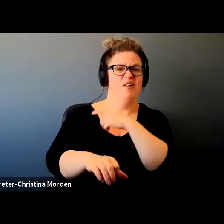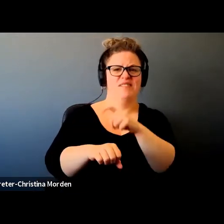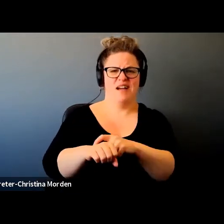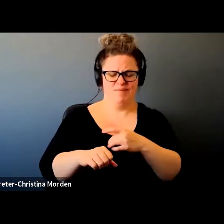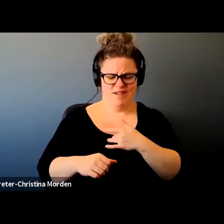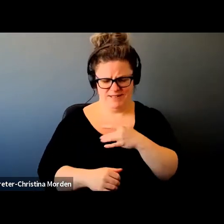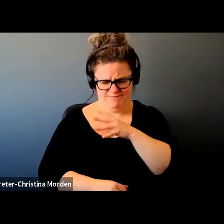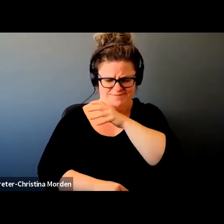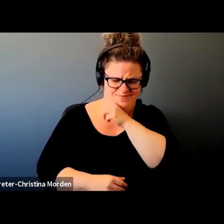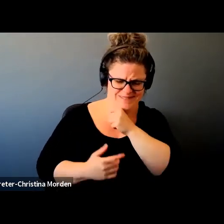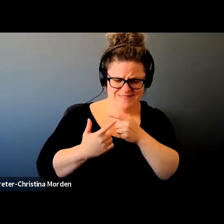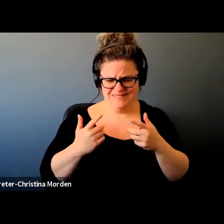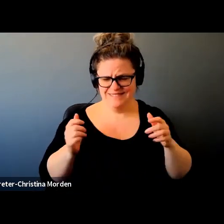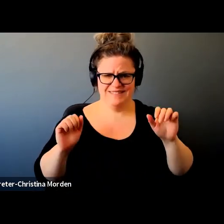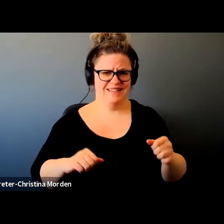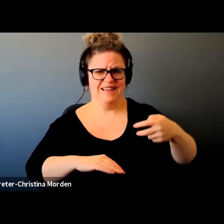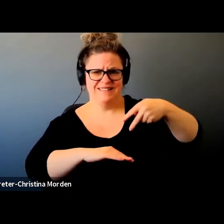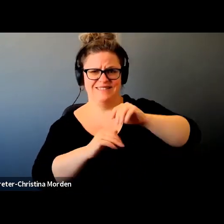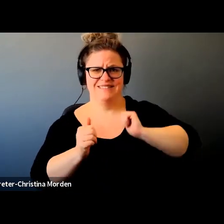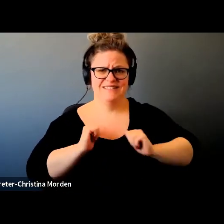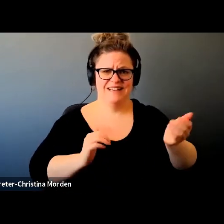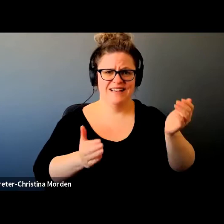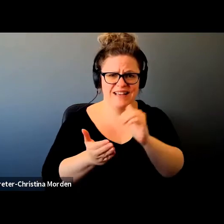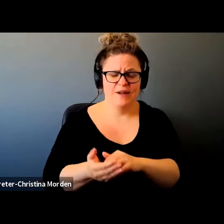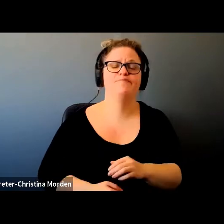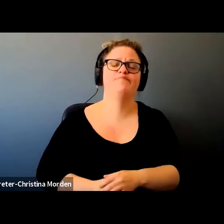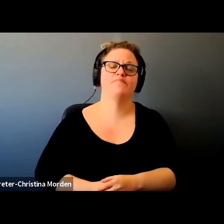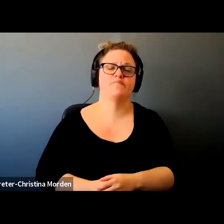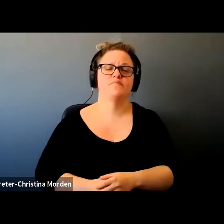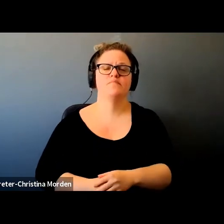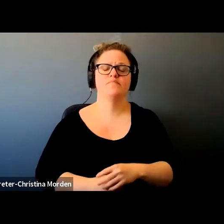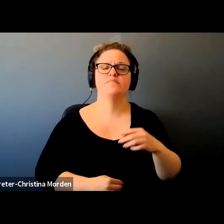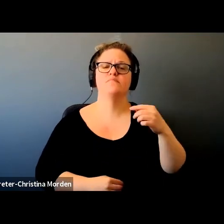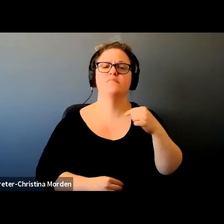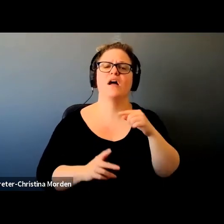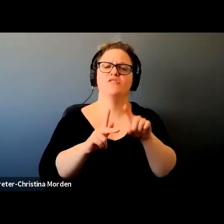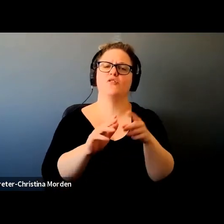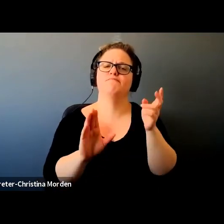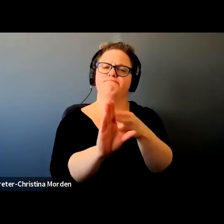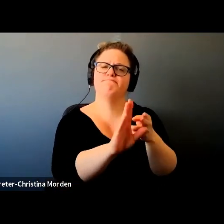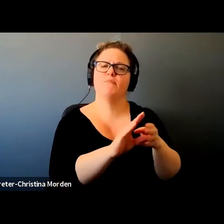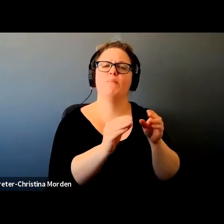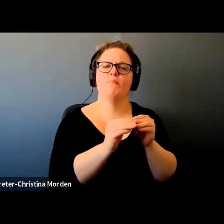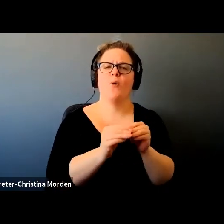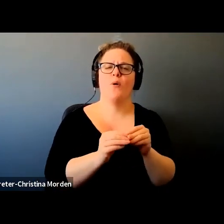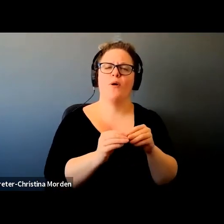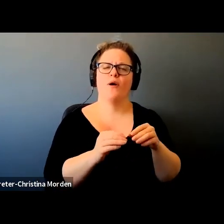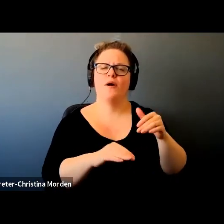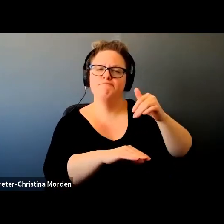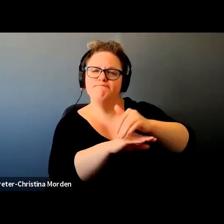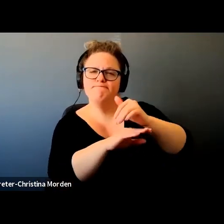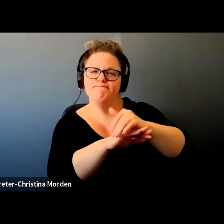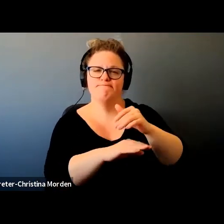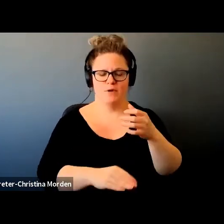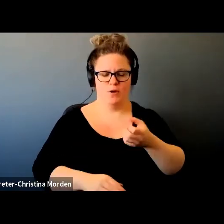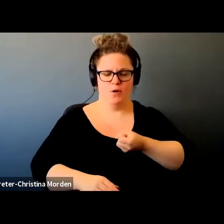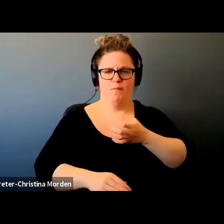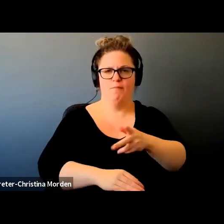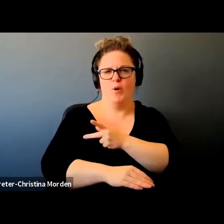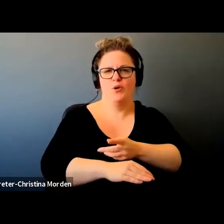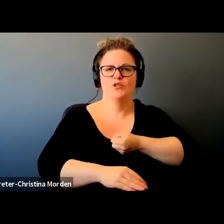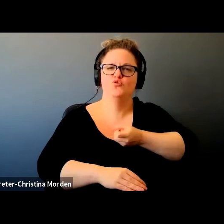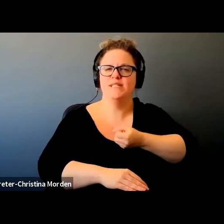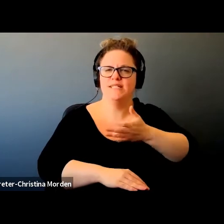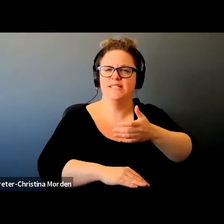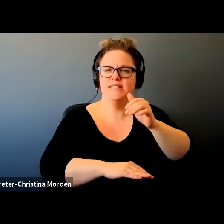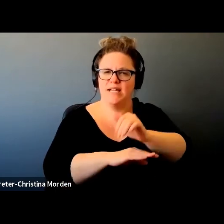sought out through the Winnipeg Poetry Slam sort of an avenue to start performing. I wound